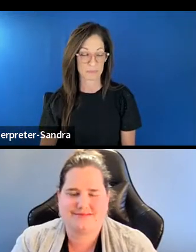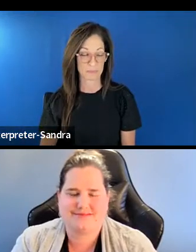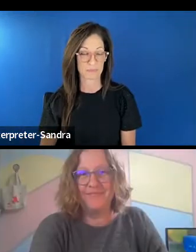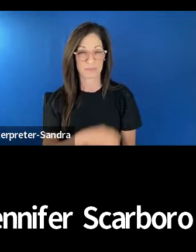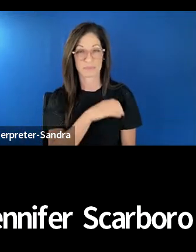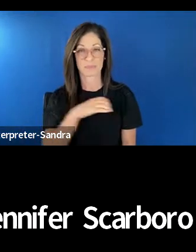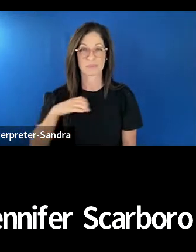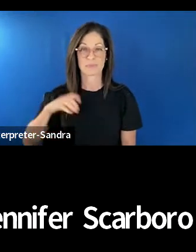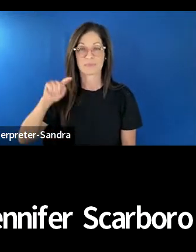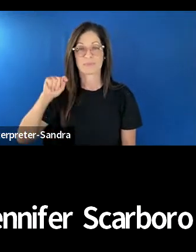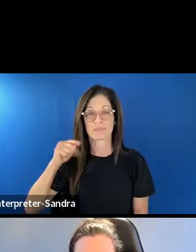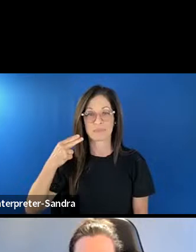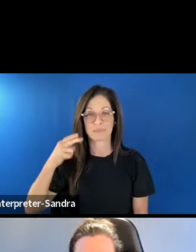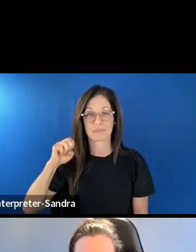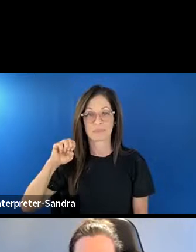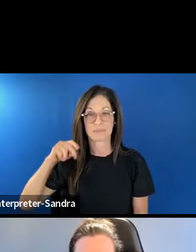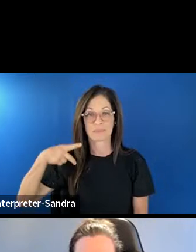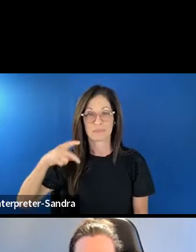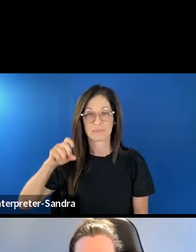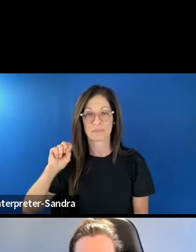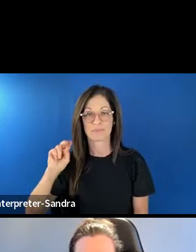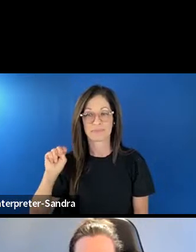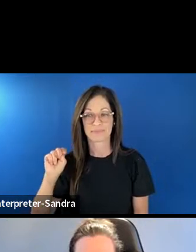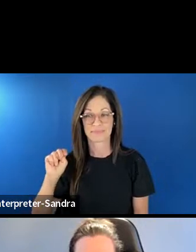Commissioner Thompson?